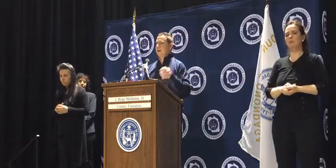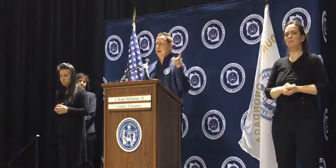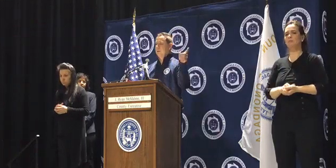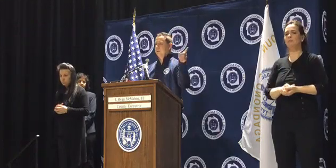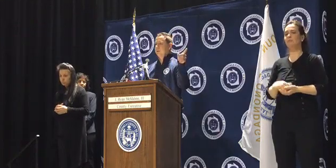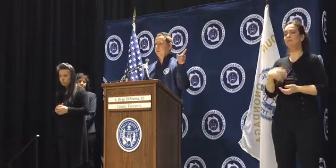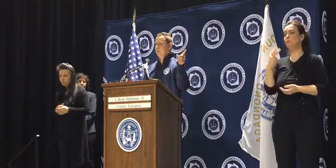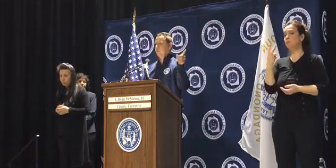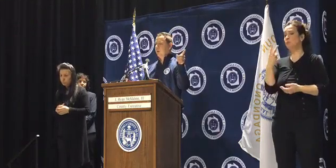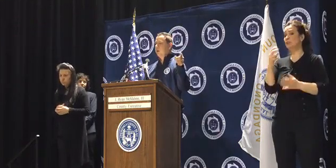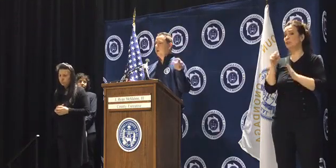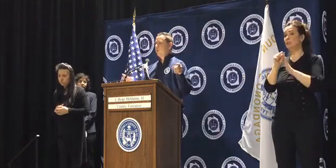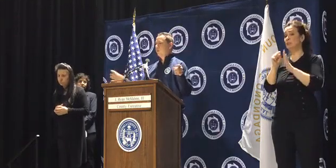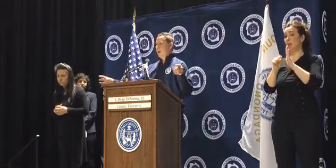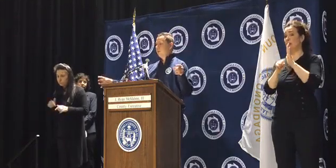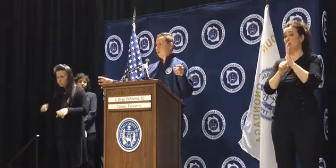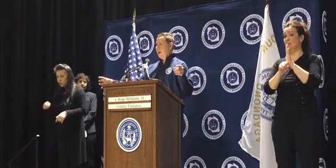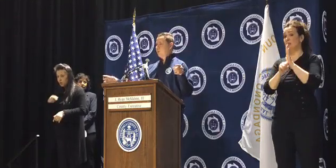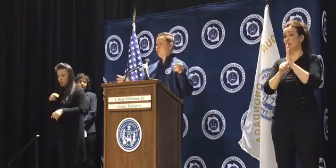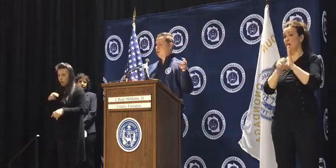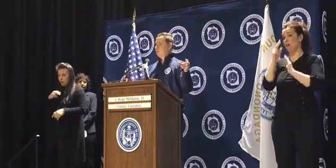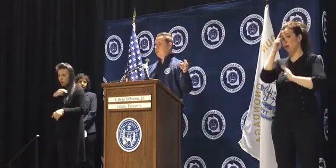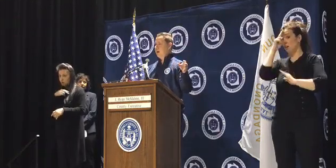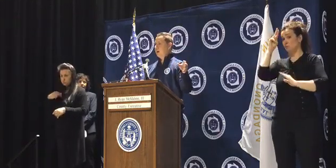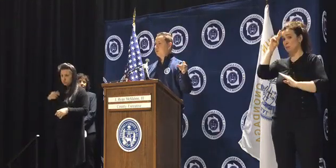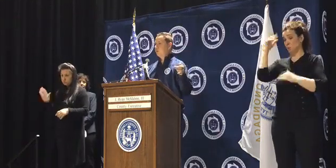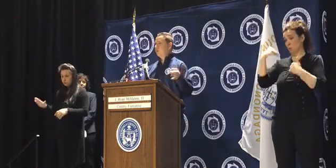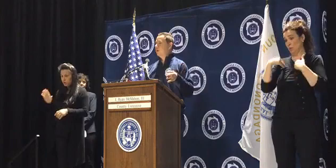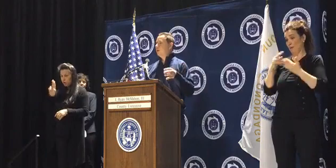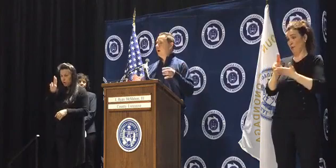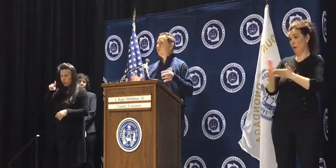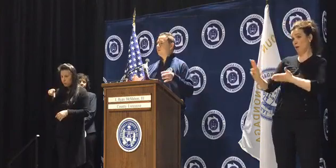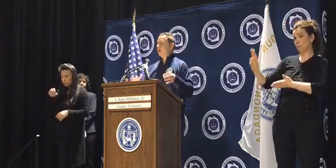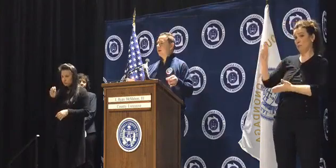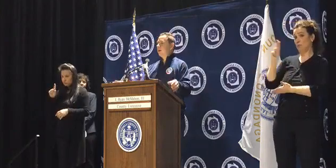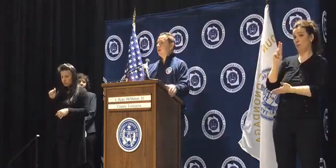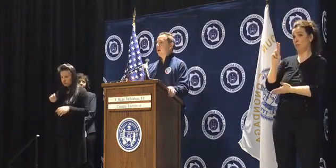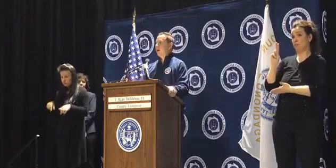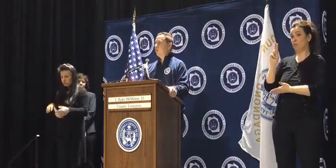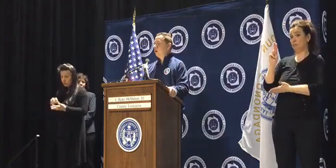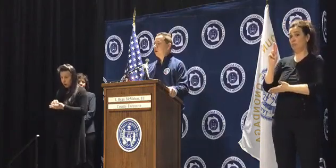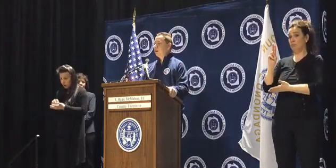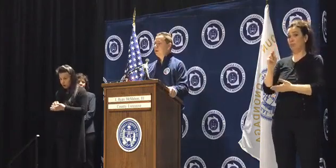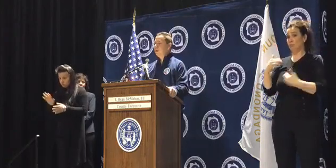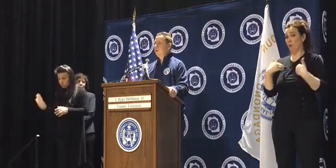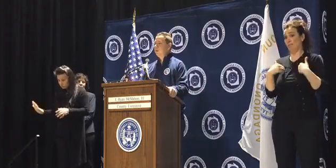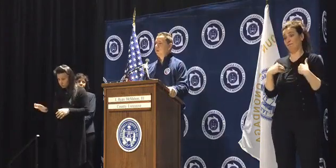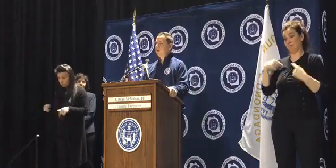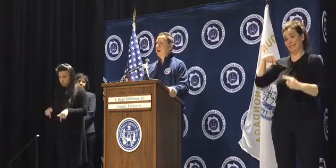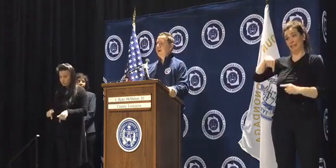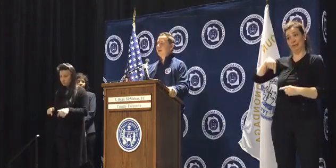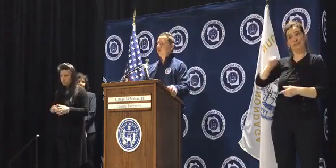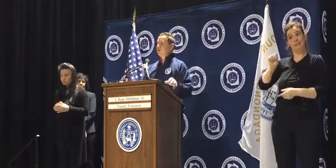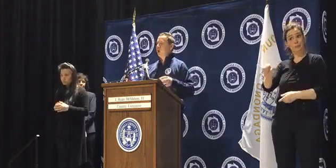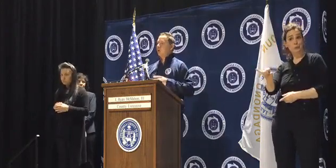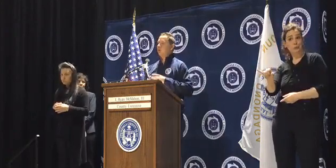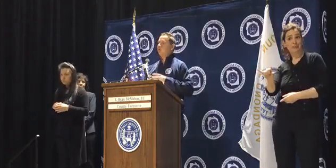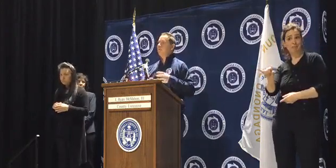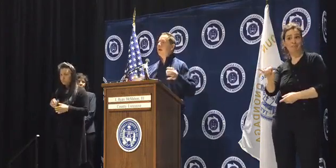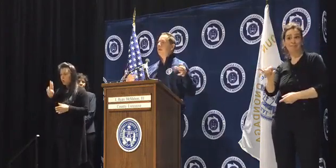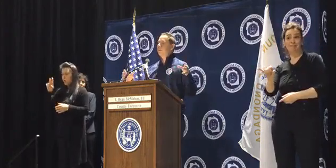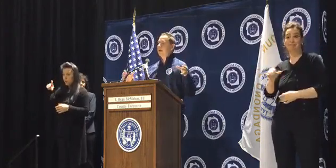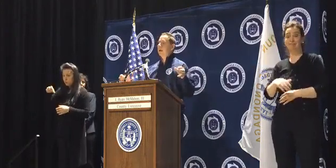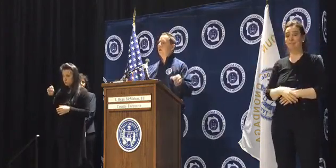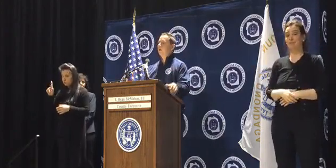West State. I don't think they do, but we have a downstate hospital and an upstate hospital. Upstate really has a charter